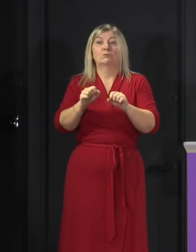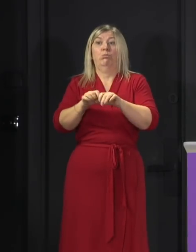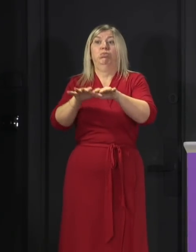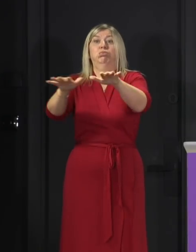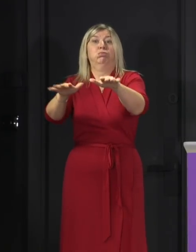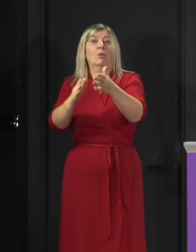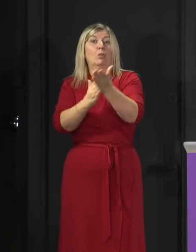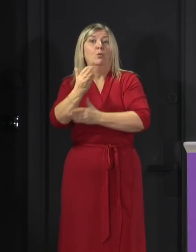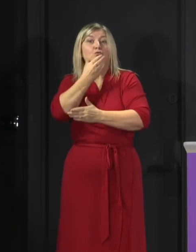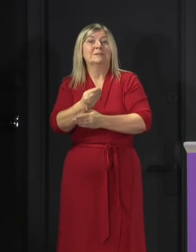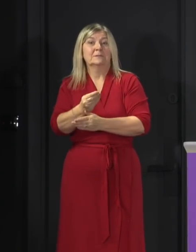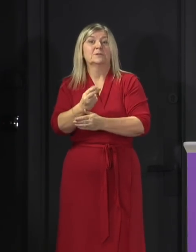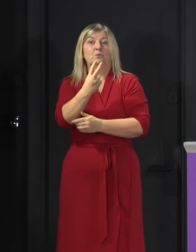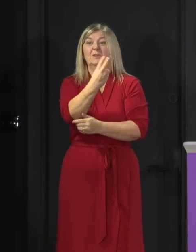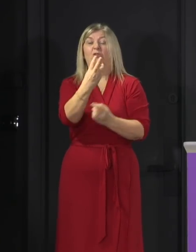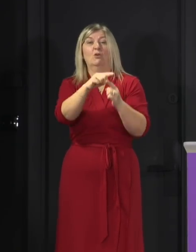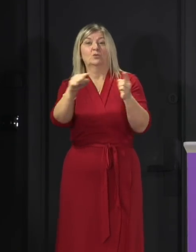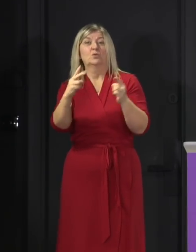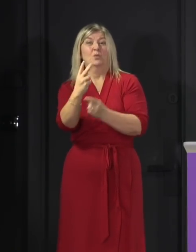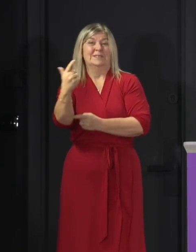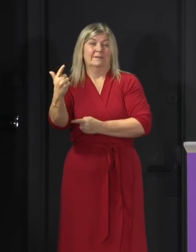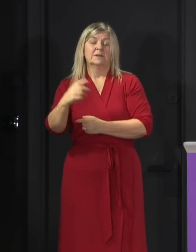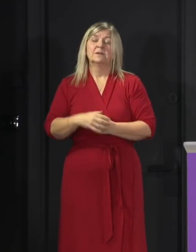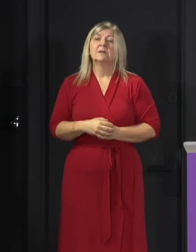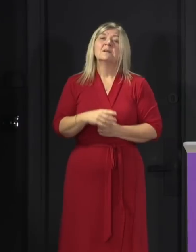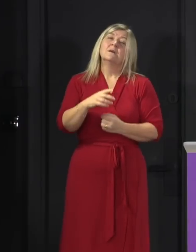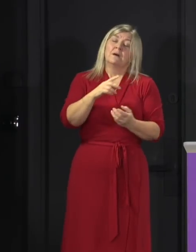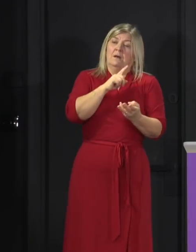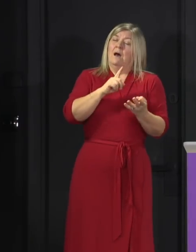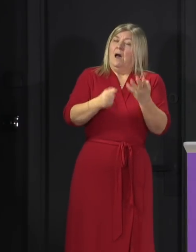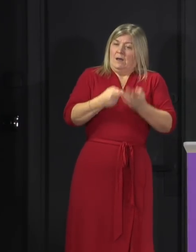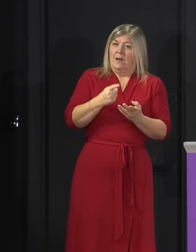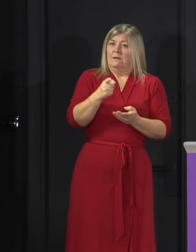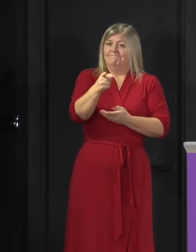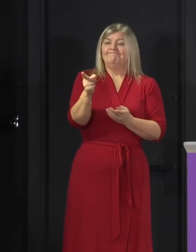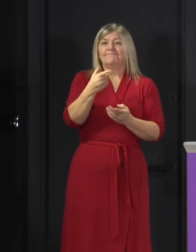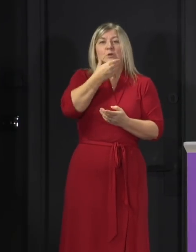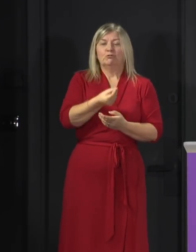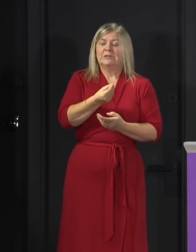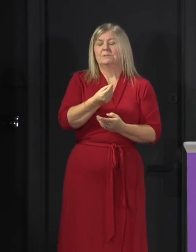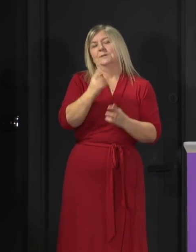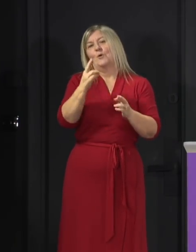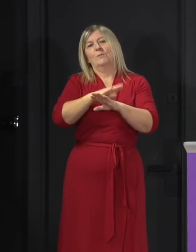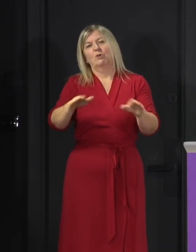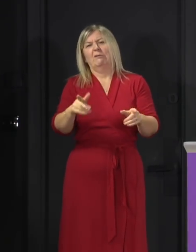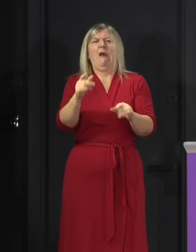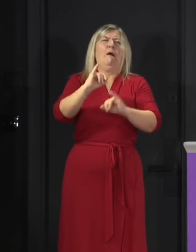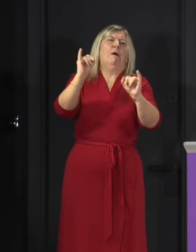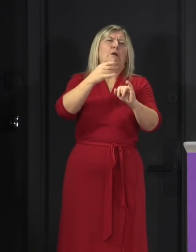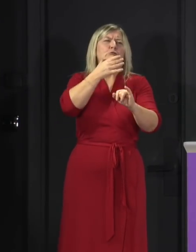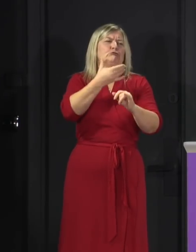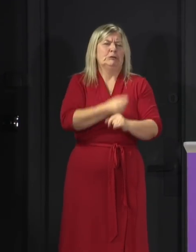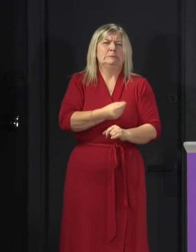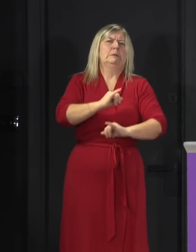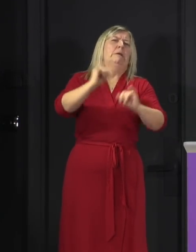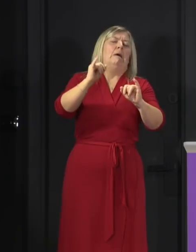point about Christmas that I want to stress, and I'm sorry that I am starting to sound like the Christmas killjoy here, might